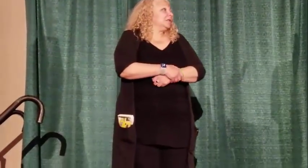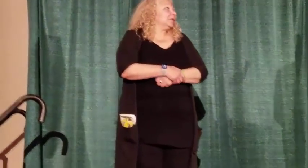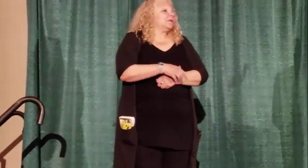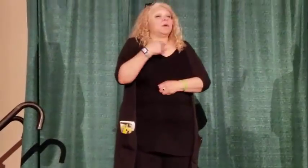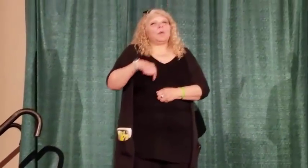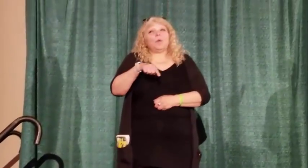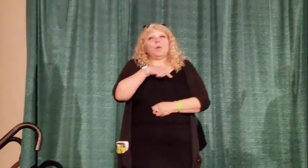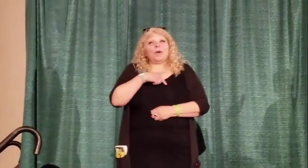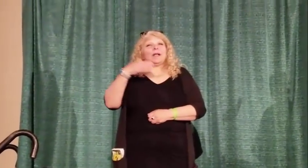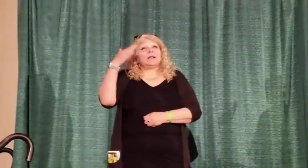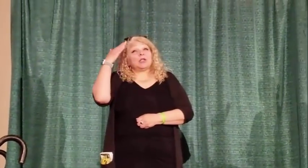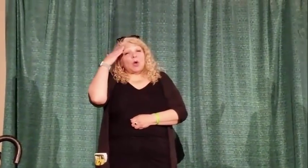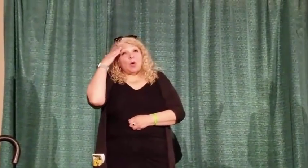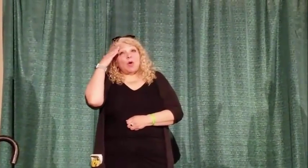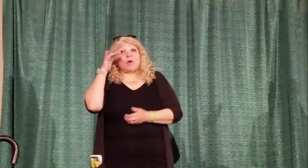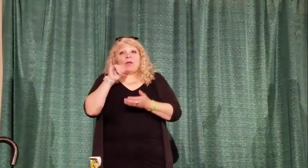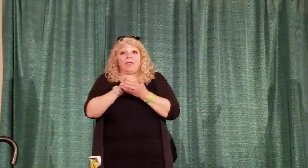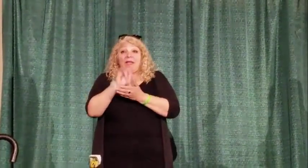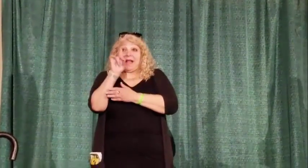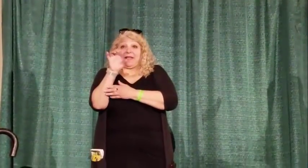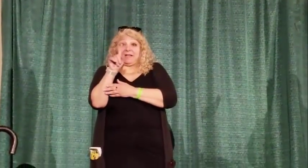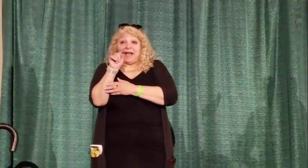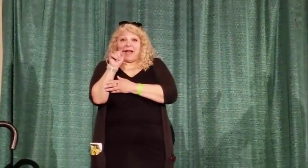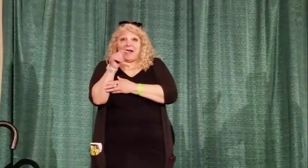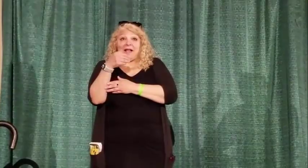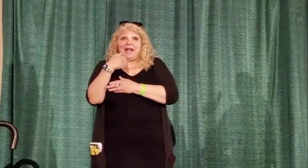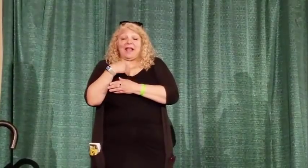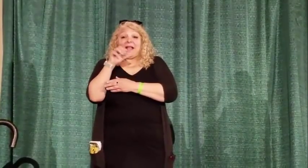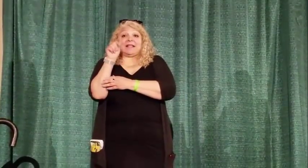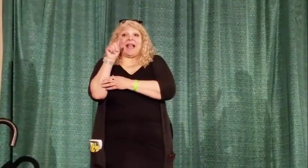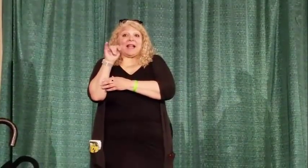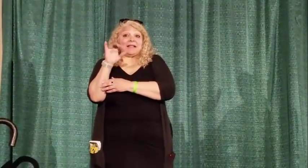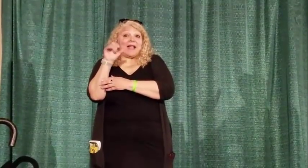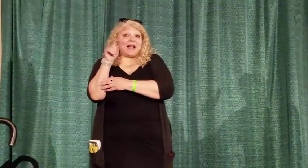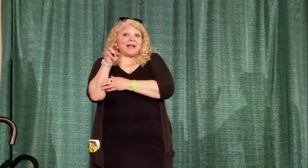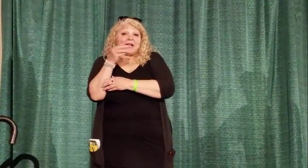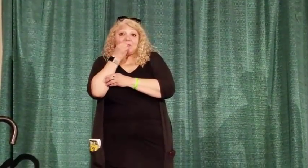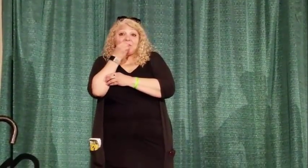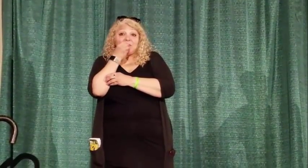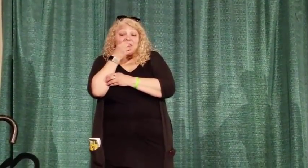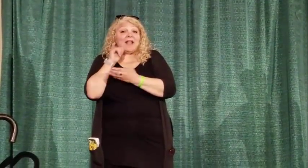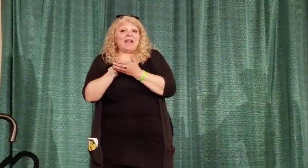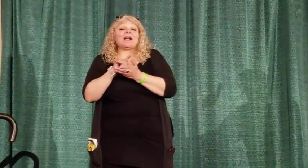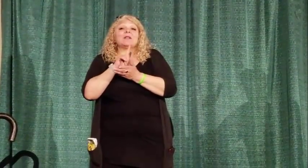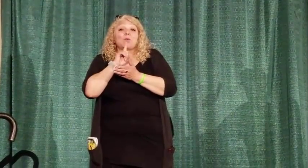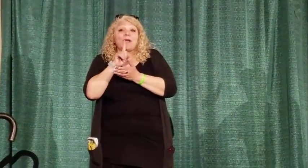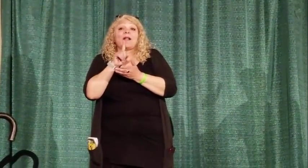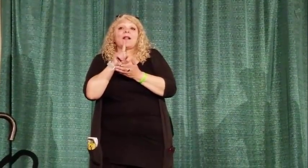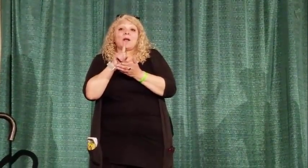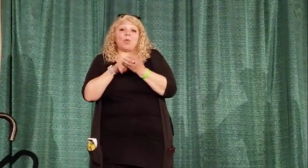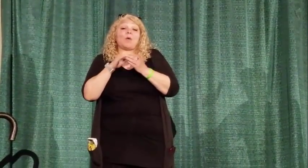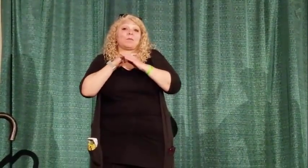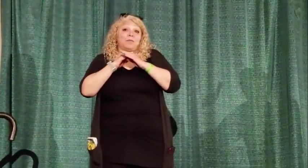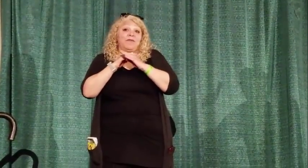we know that a diet that's rich in these anti-cancer foods is the secret to cancer